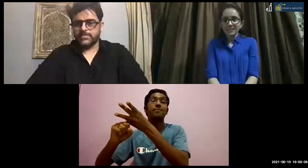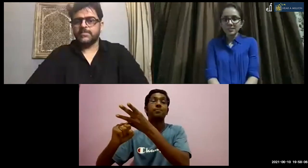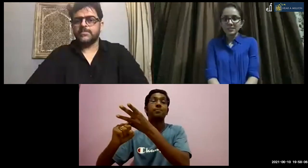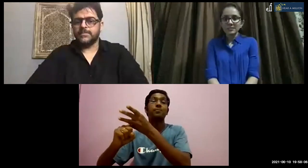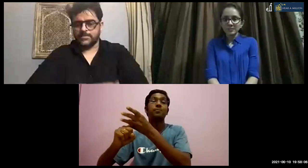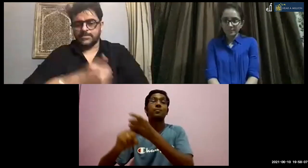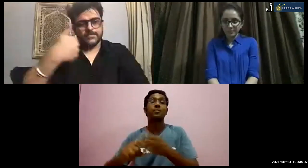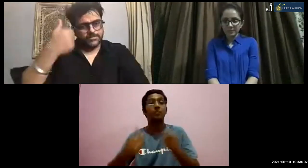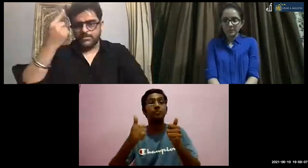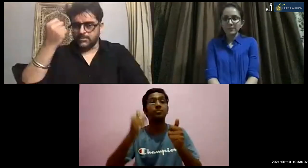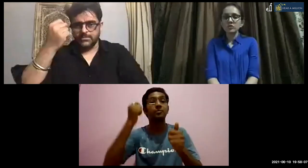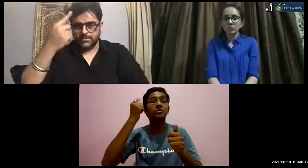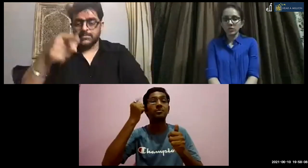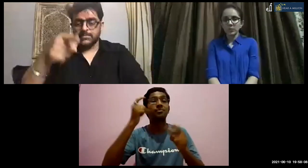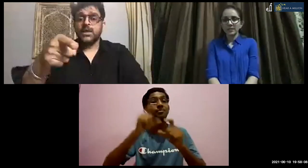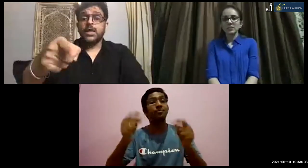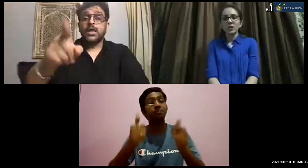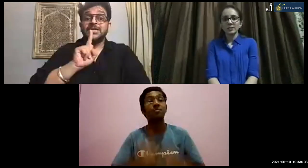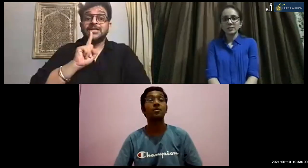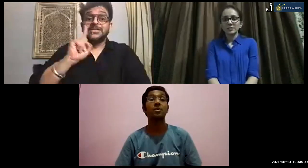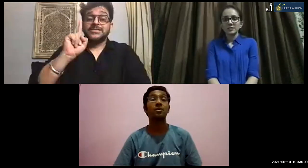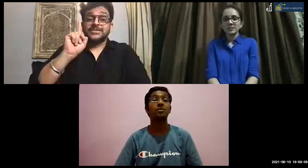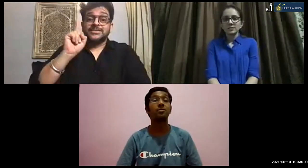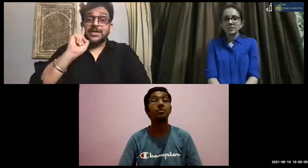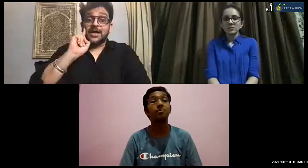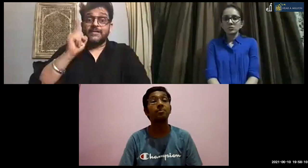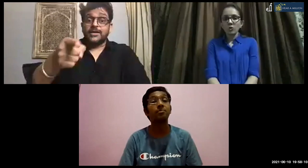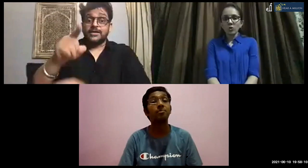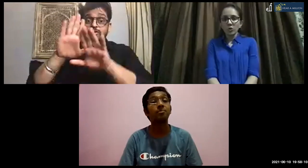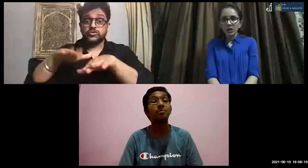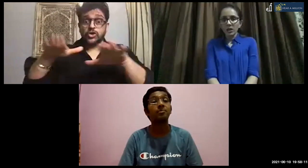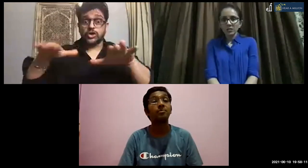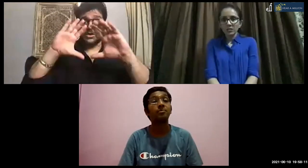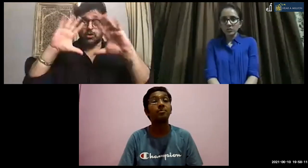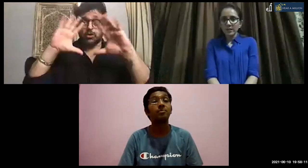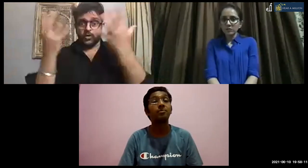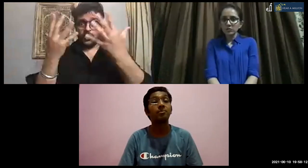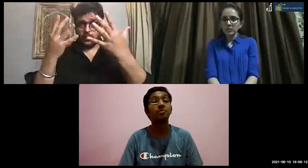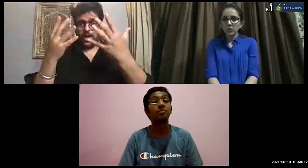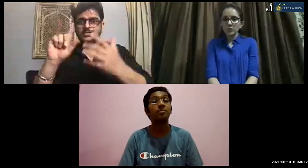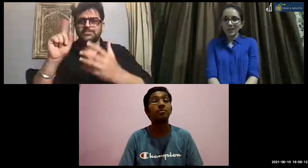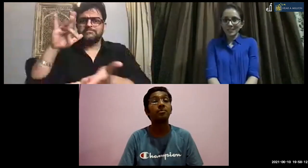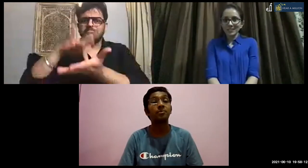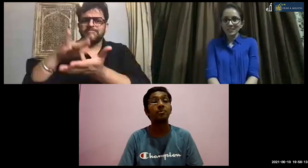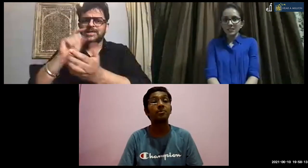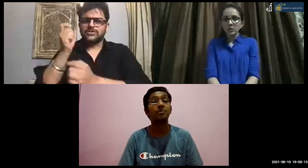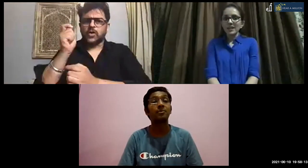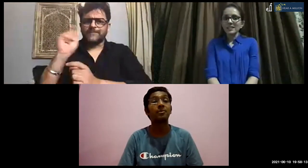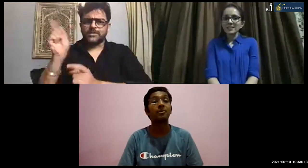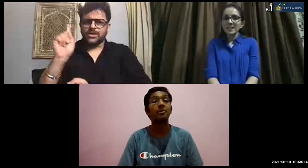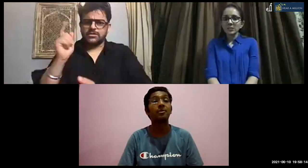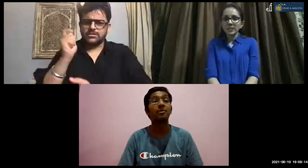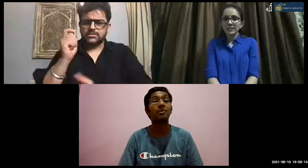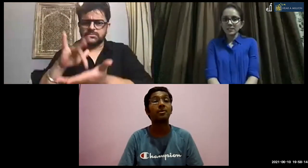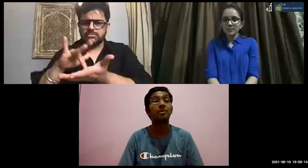Worldwide. Deaf Children Worldwide. Got it. So, Deaf Children Worldwide, where